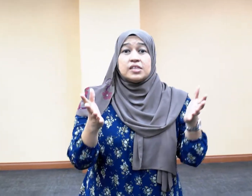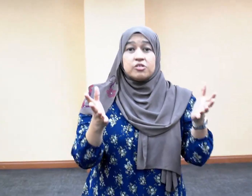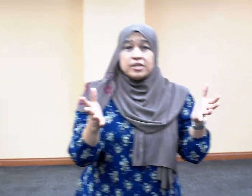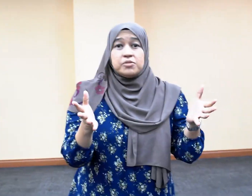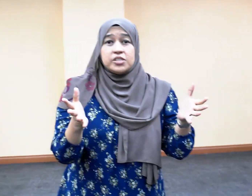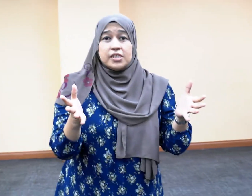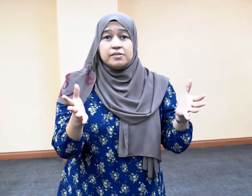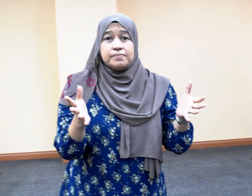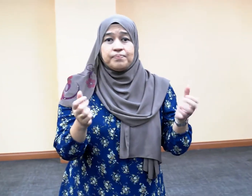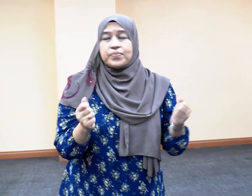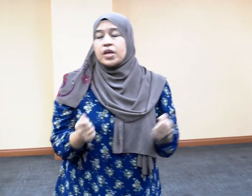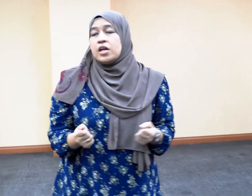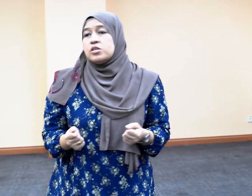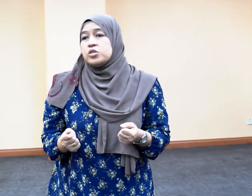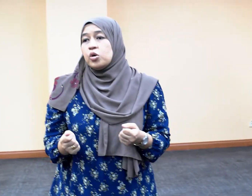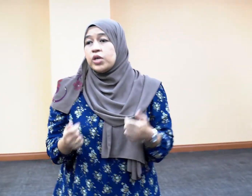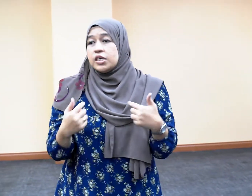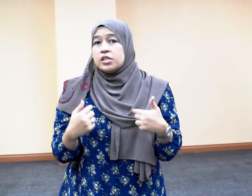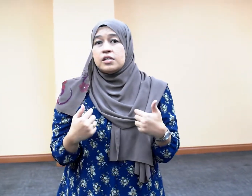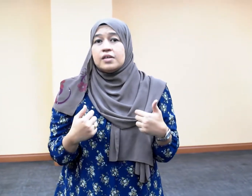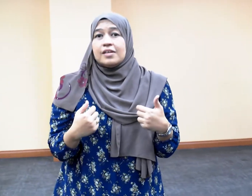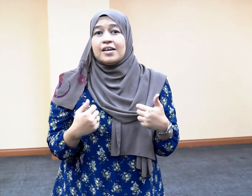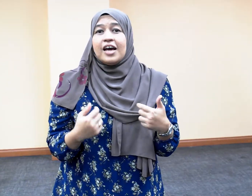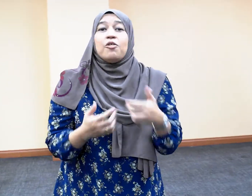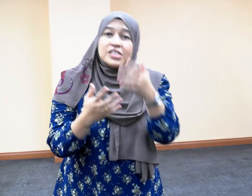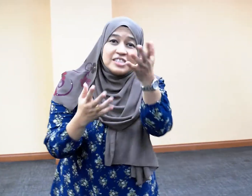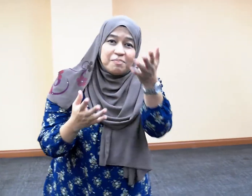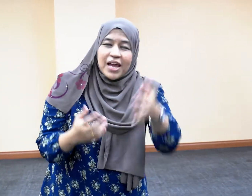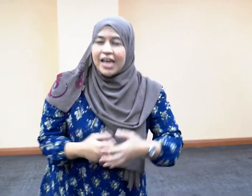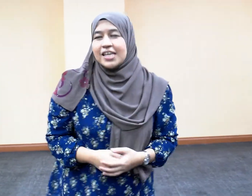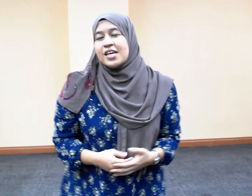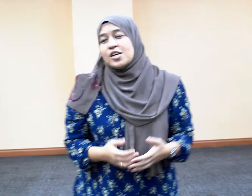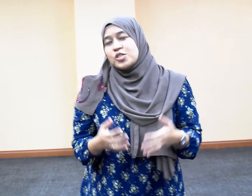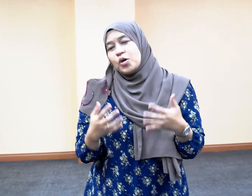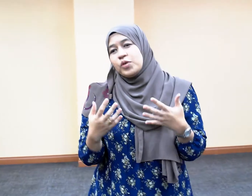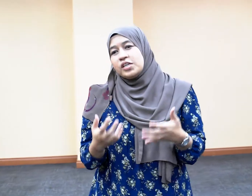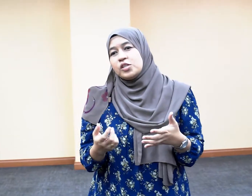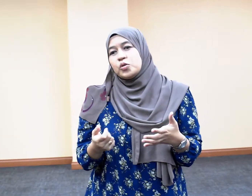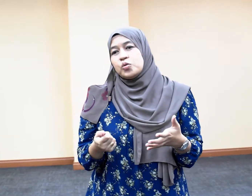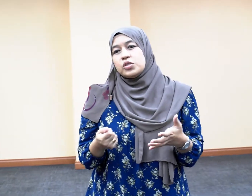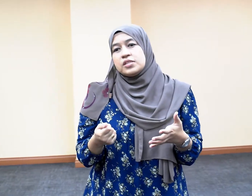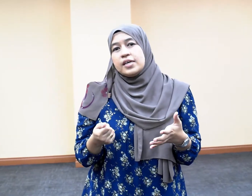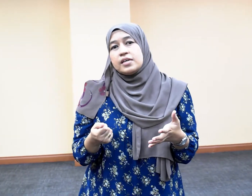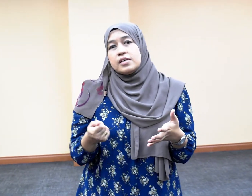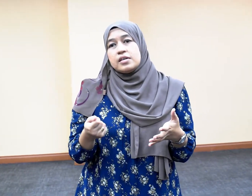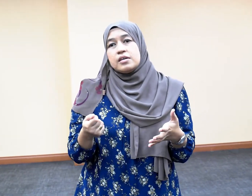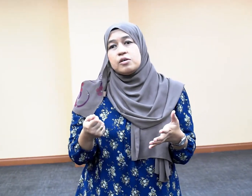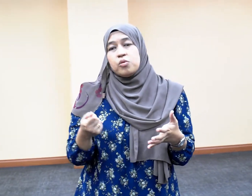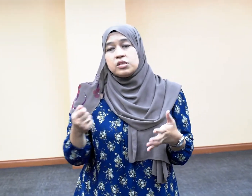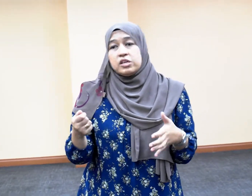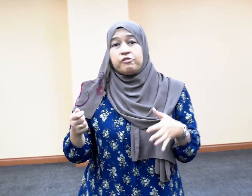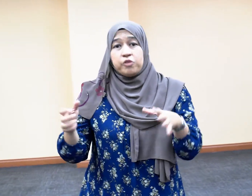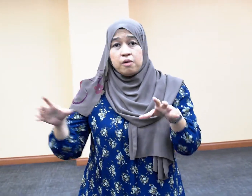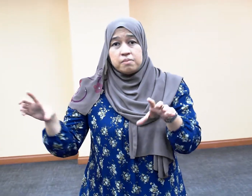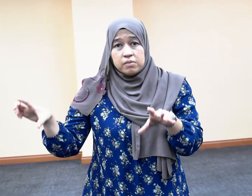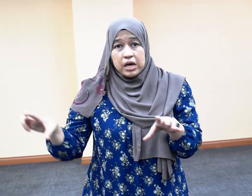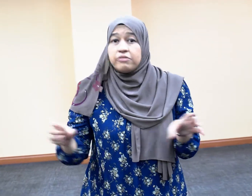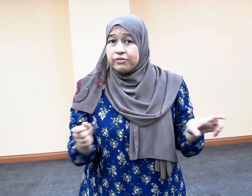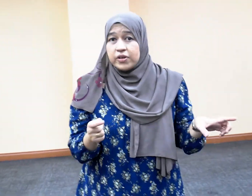consumption Aha So No water supply Water supply So we need to Take water from River